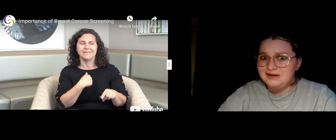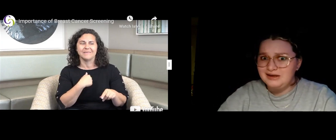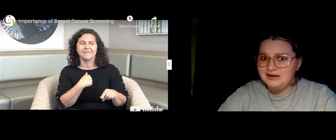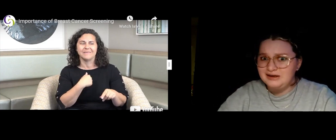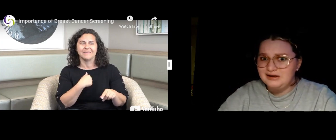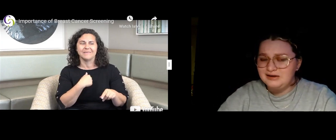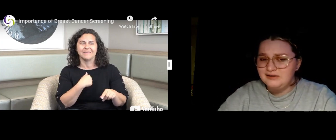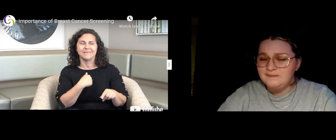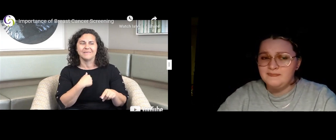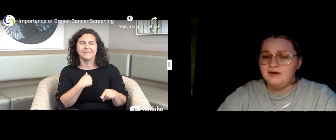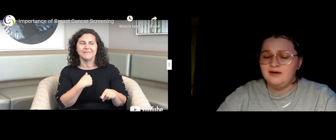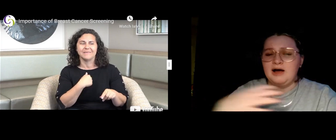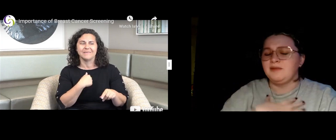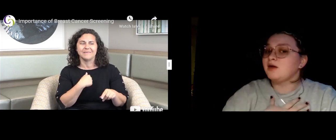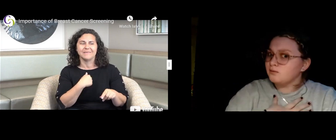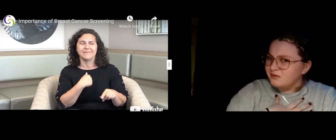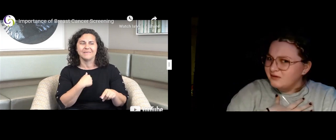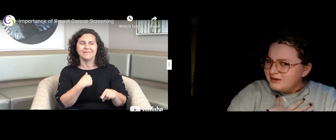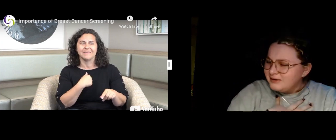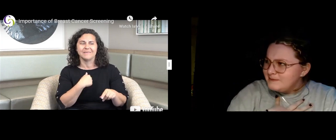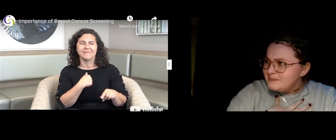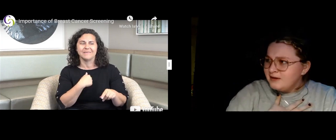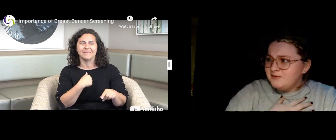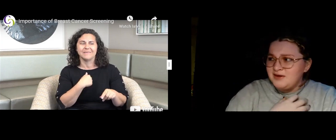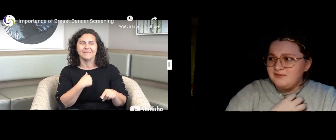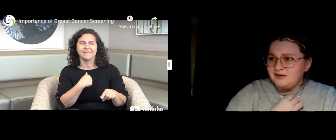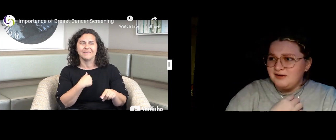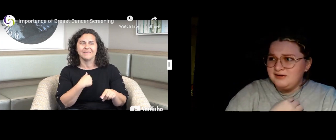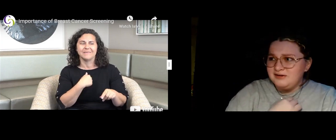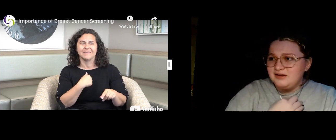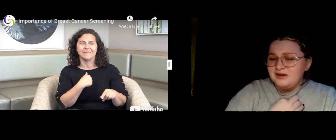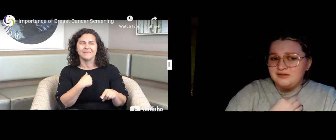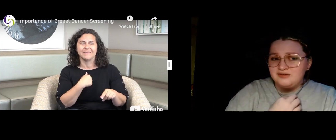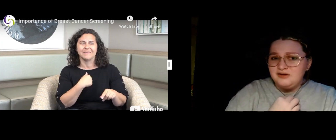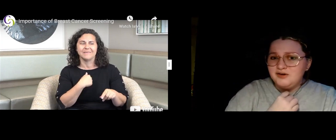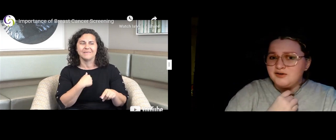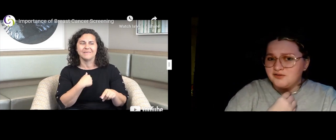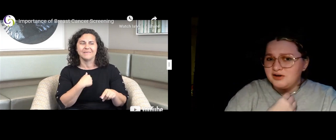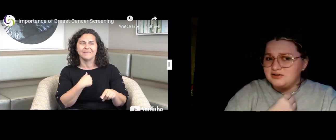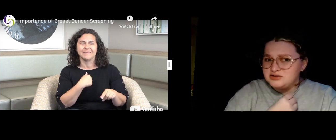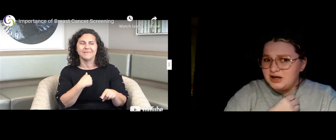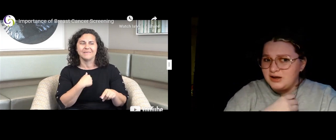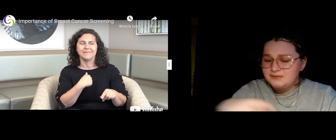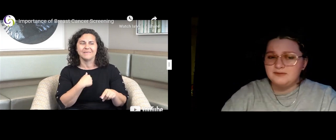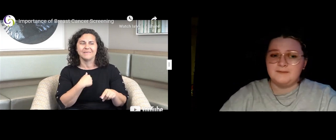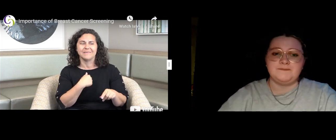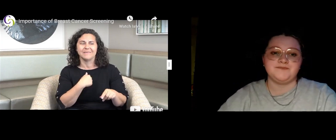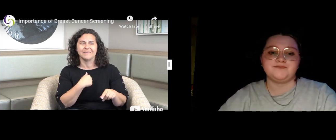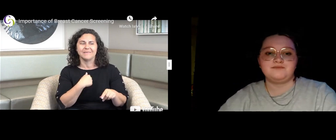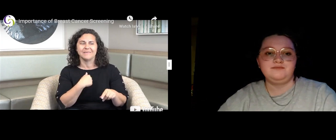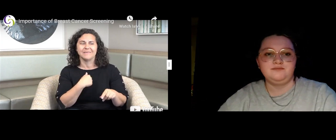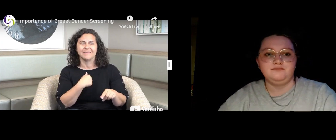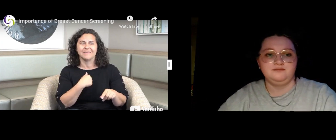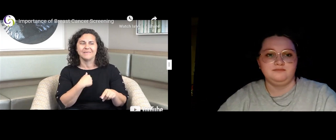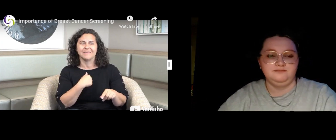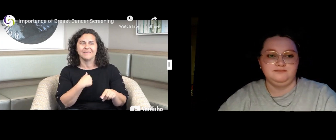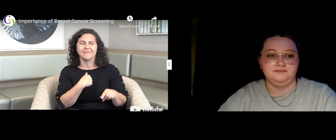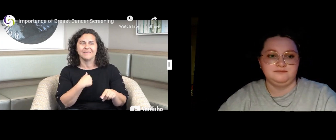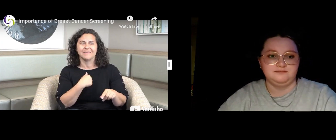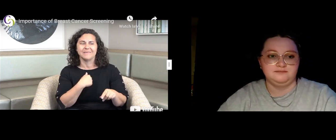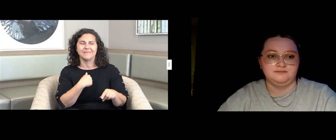really? I'm like, really? You haven't gone? It's good to go to frequent checkups.